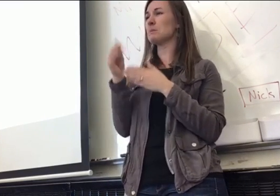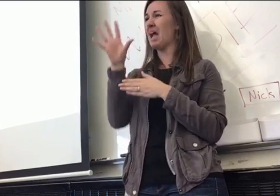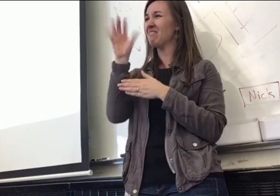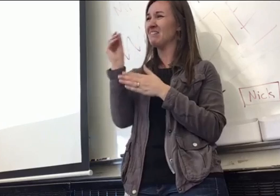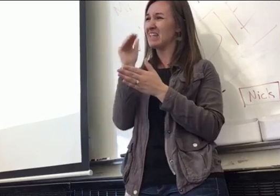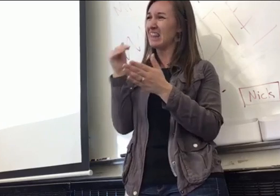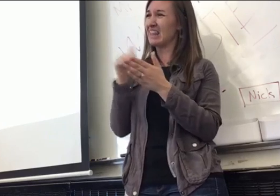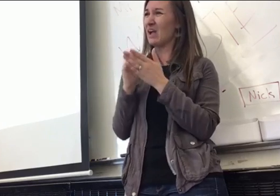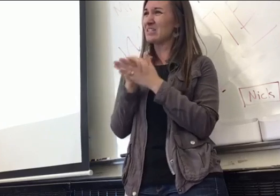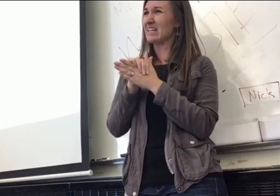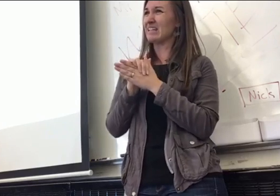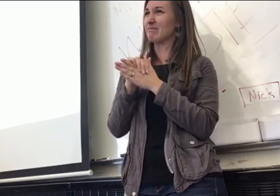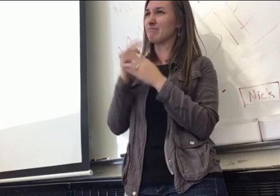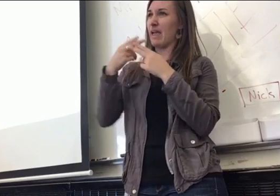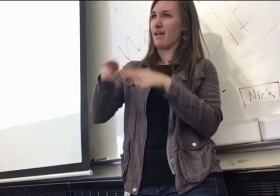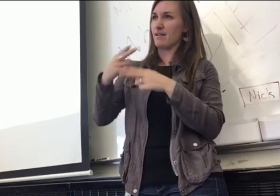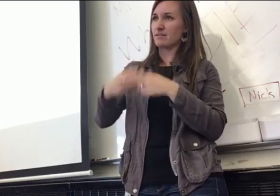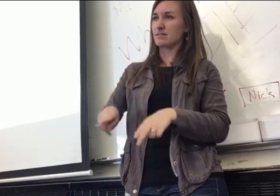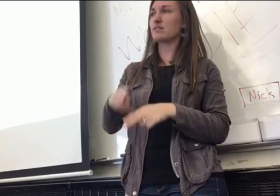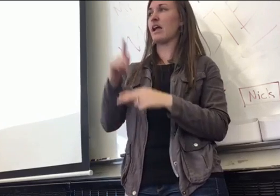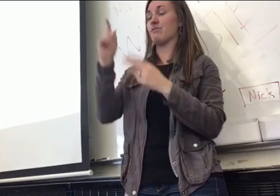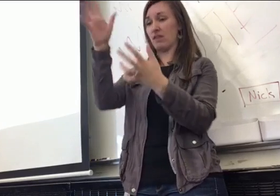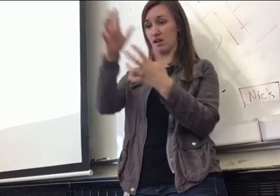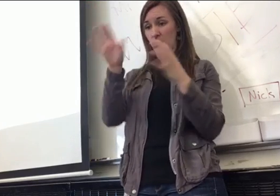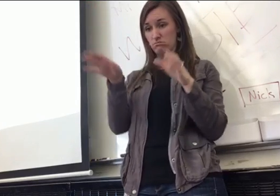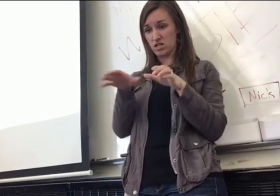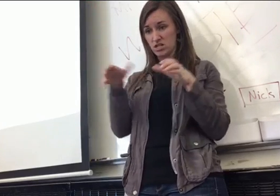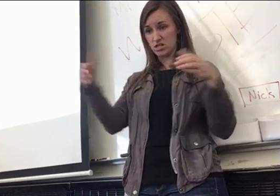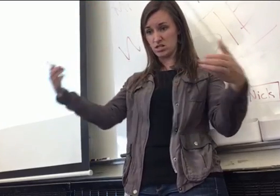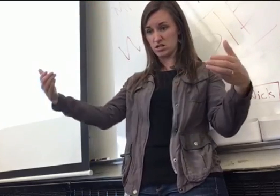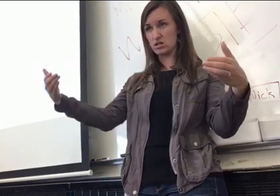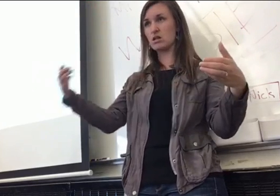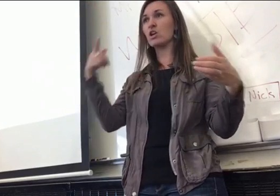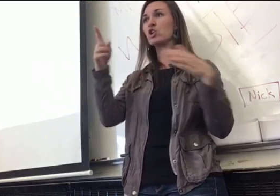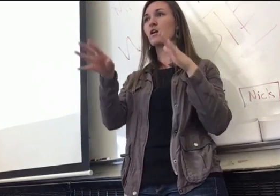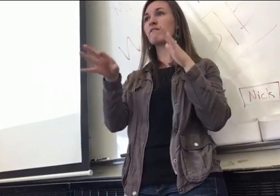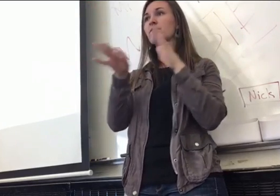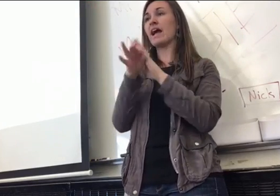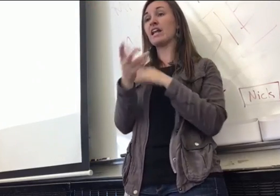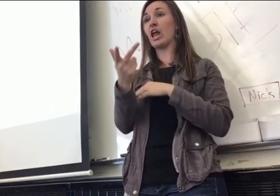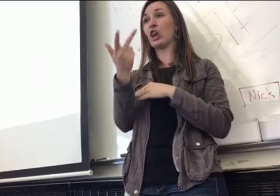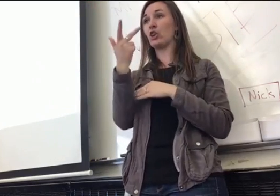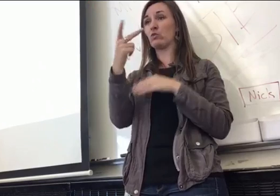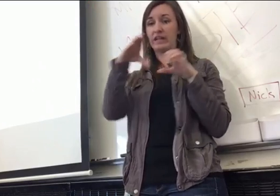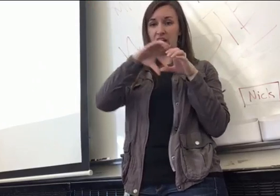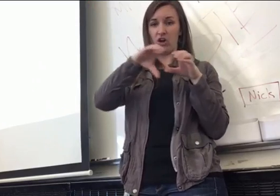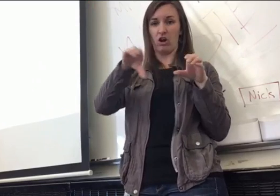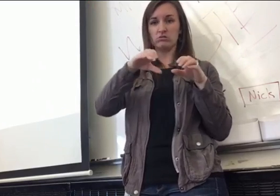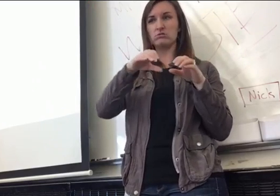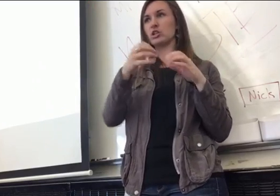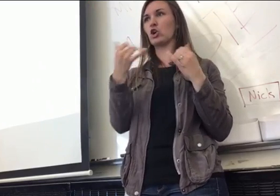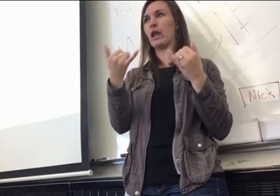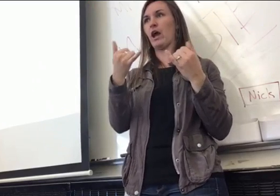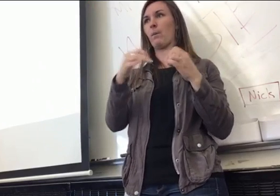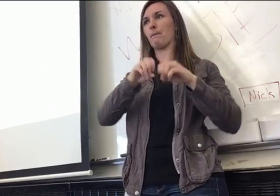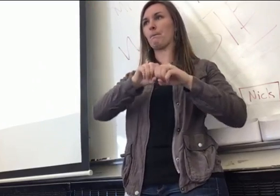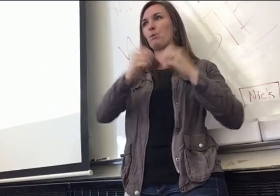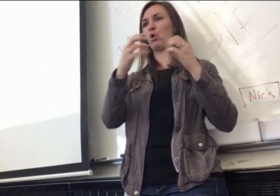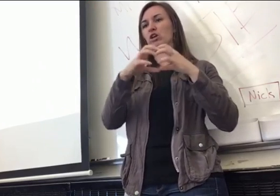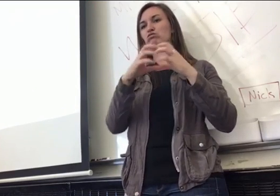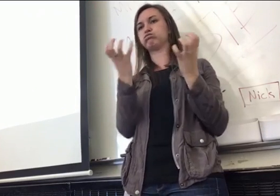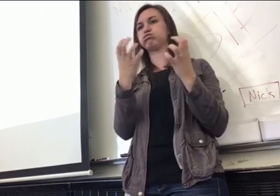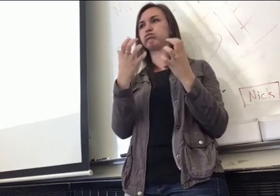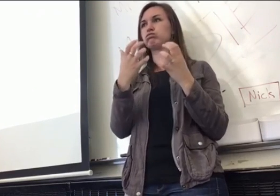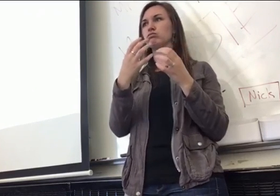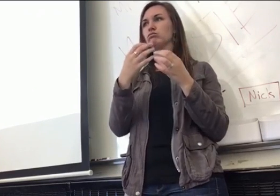50,000 eggs. And they come, and when you open up the truck, you find that 3 cartons of eggs got broken. Are you going to lose a